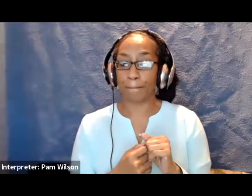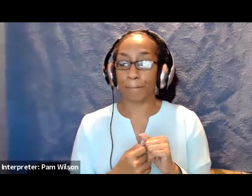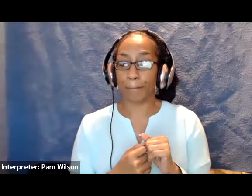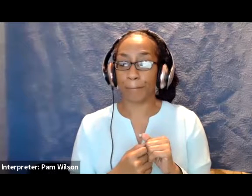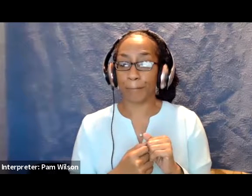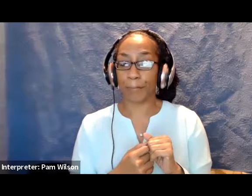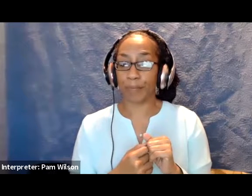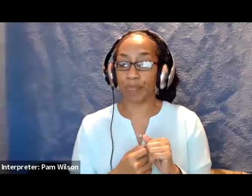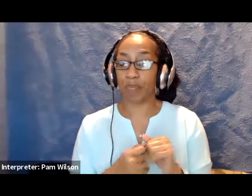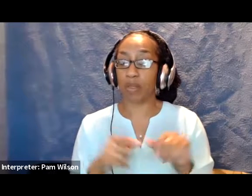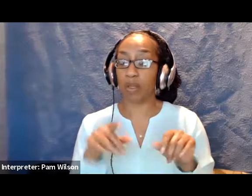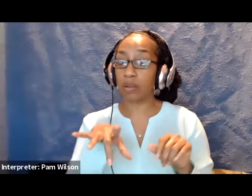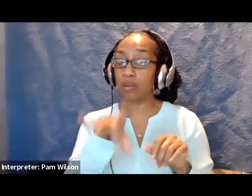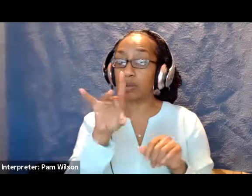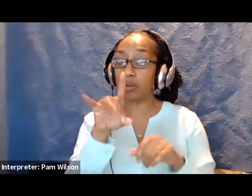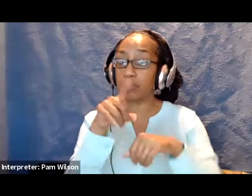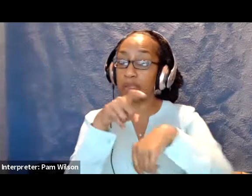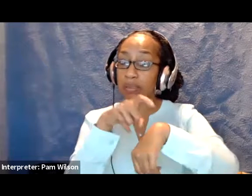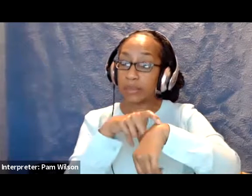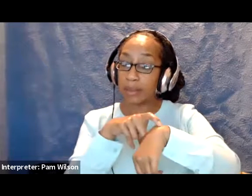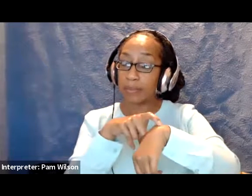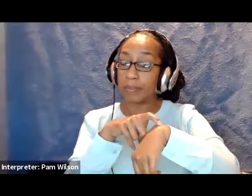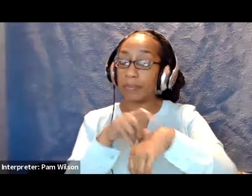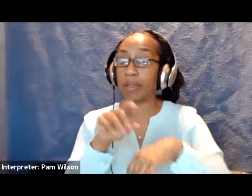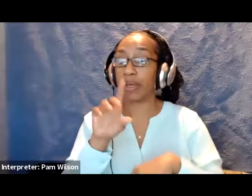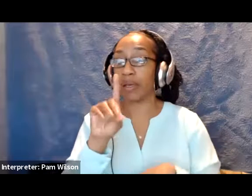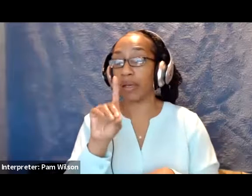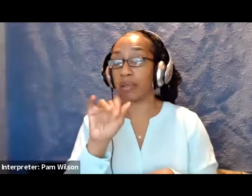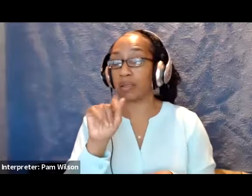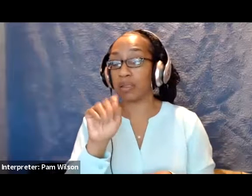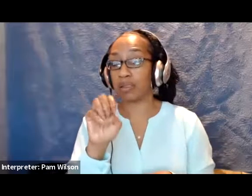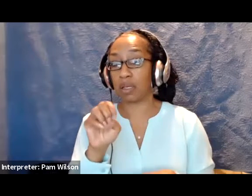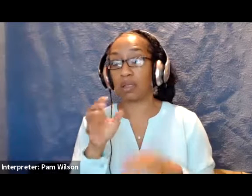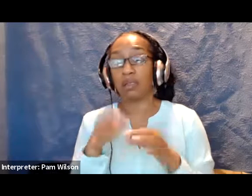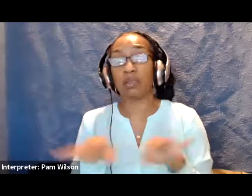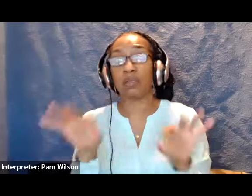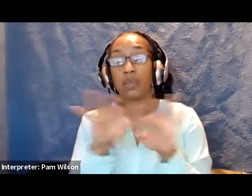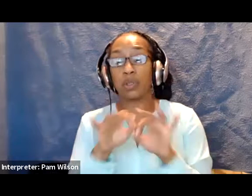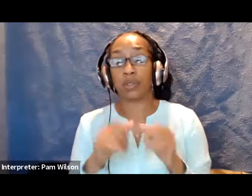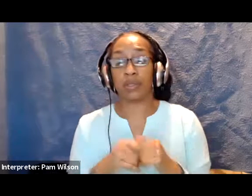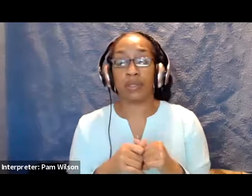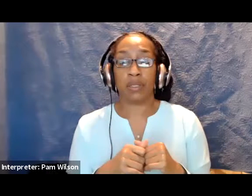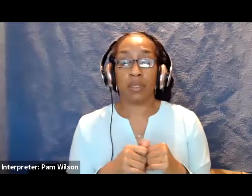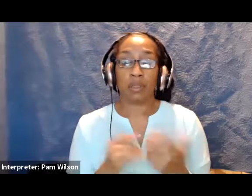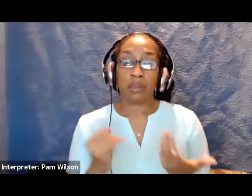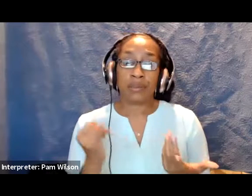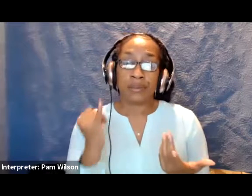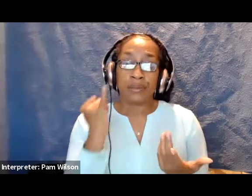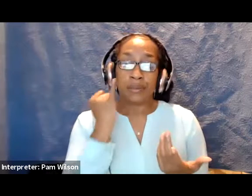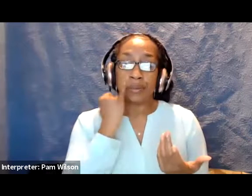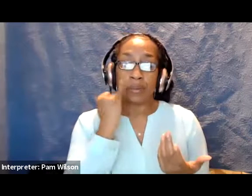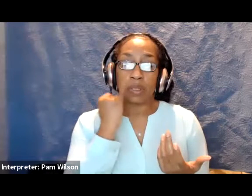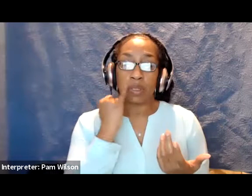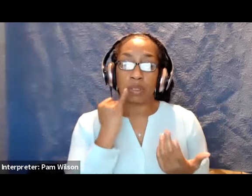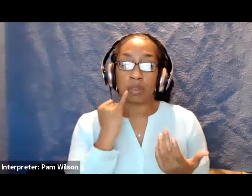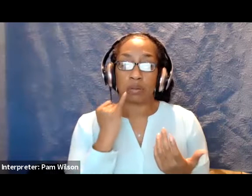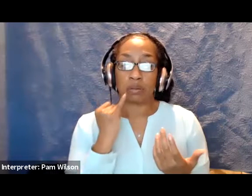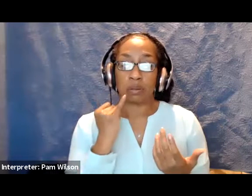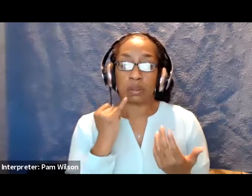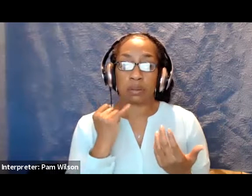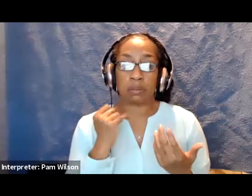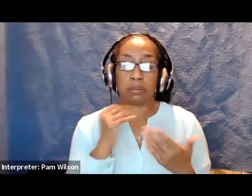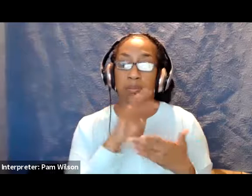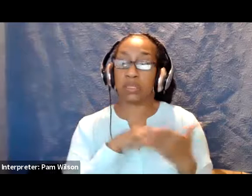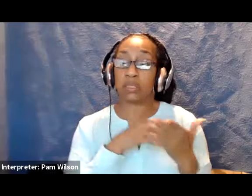assign a time, a date and a time. And this is really important. So say I want to schedule, this is more if you were